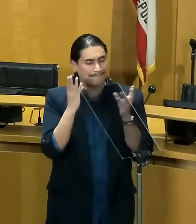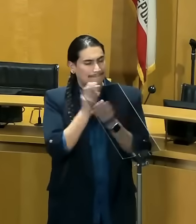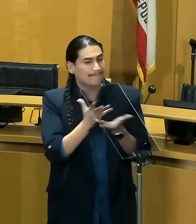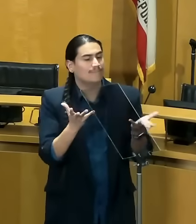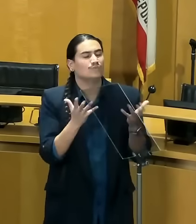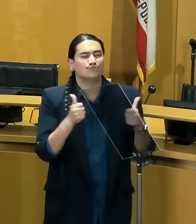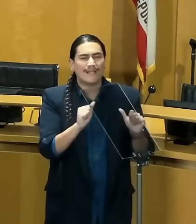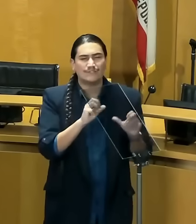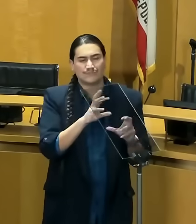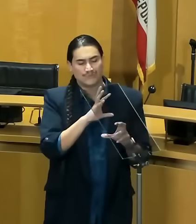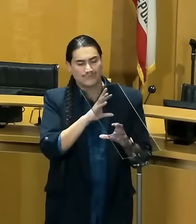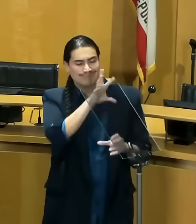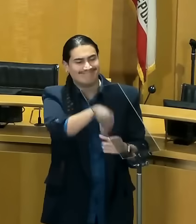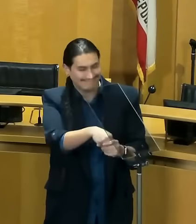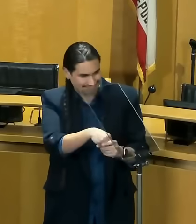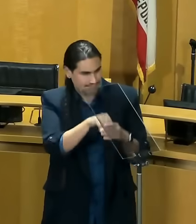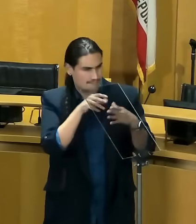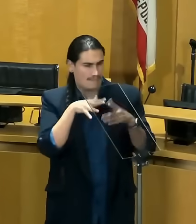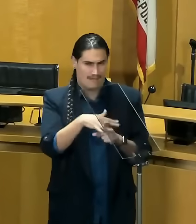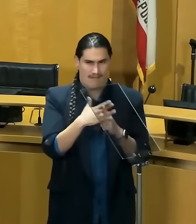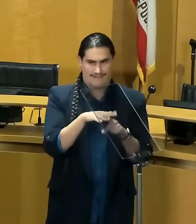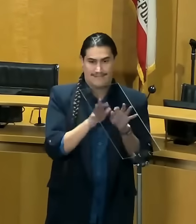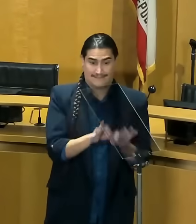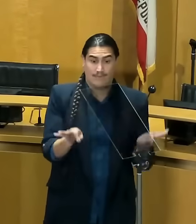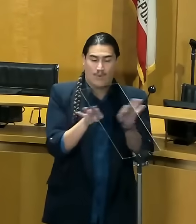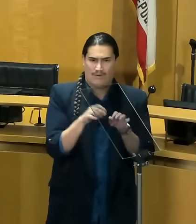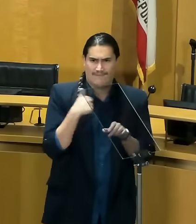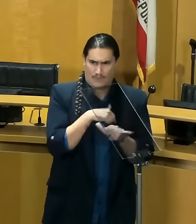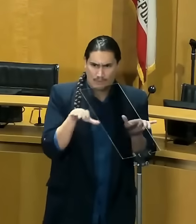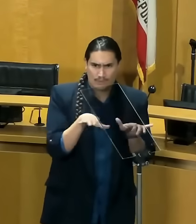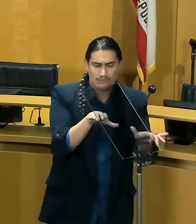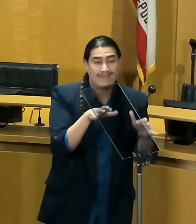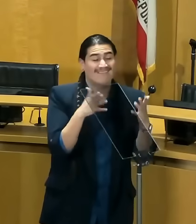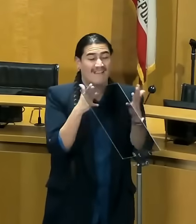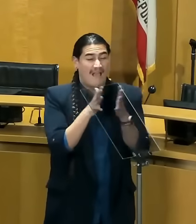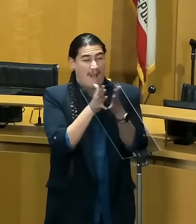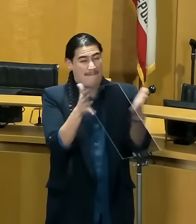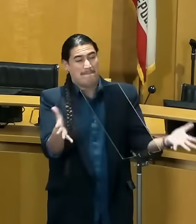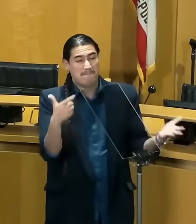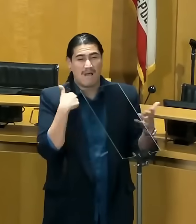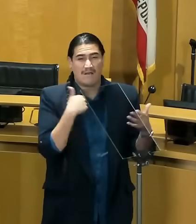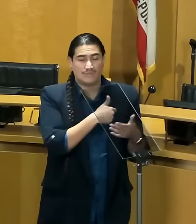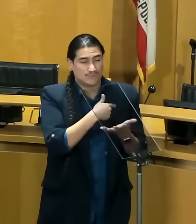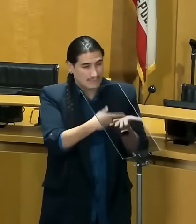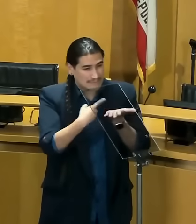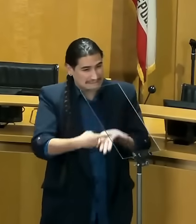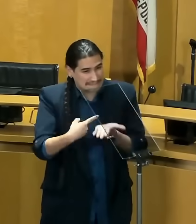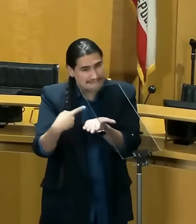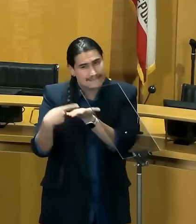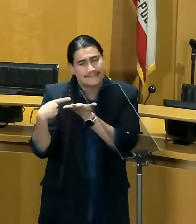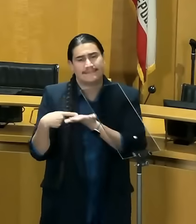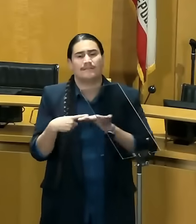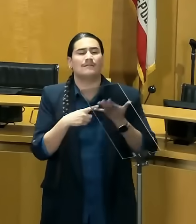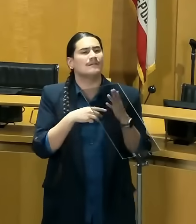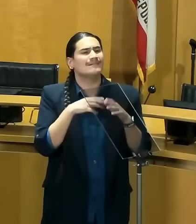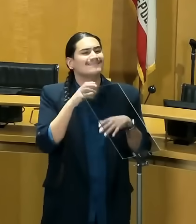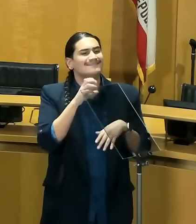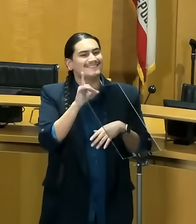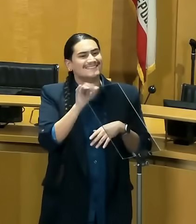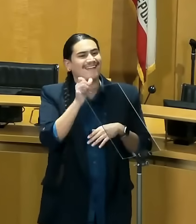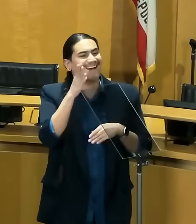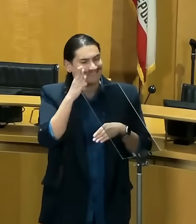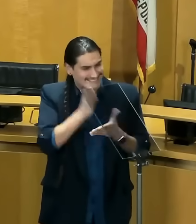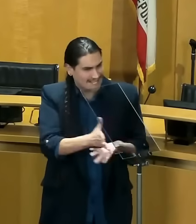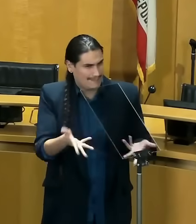the context of the importance of what we were doing, the enormity of what we were discussing that didn't end in this